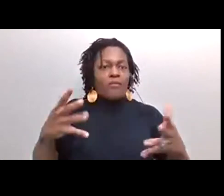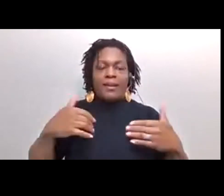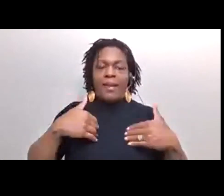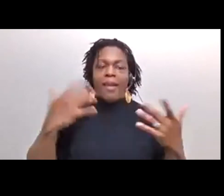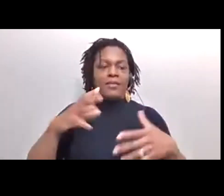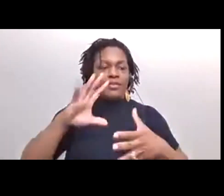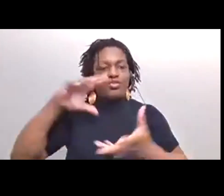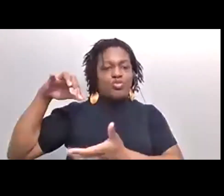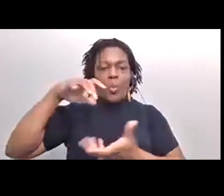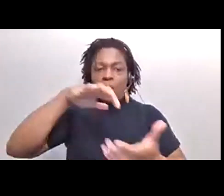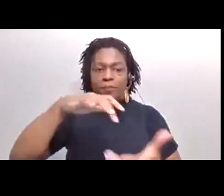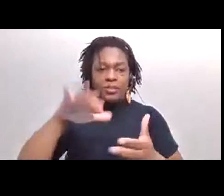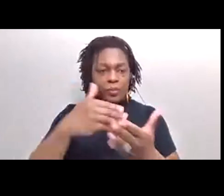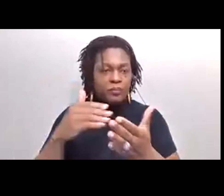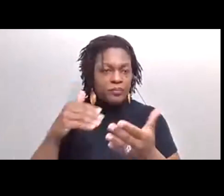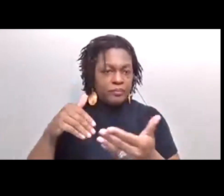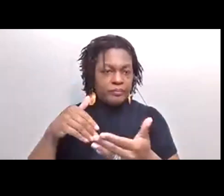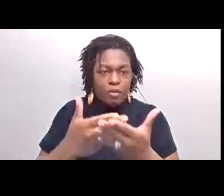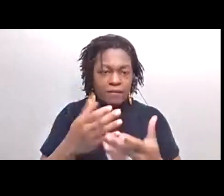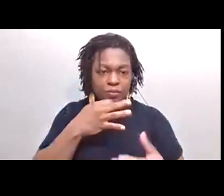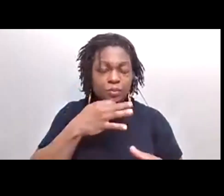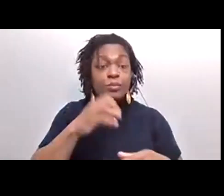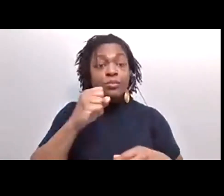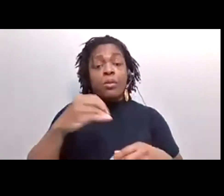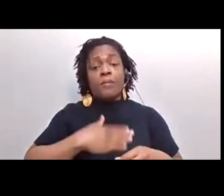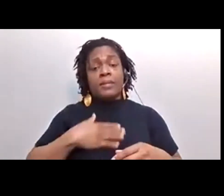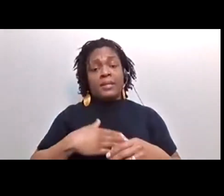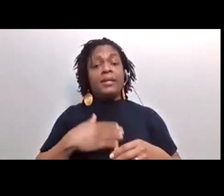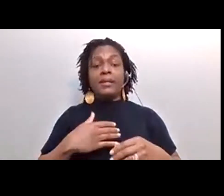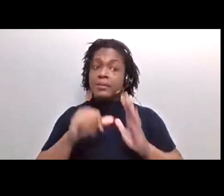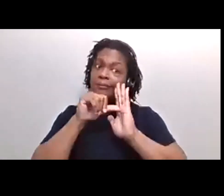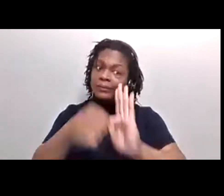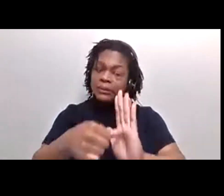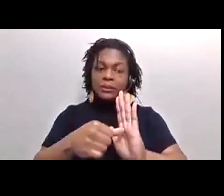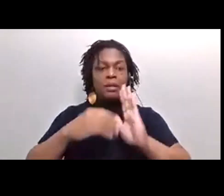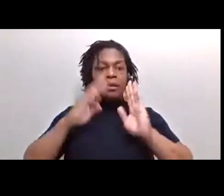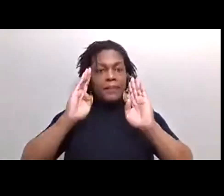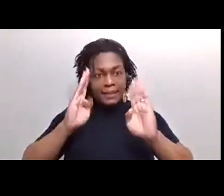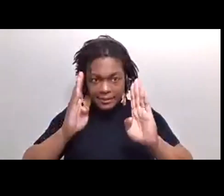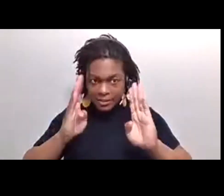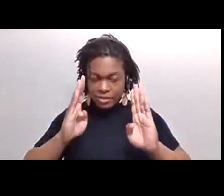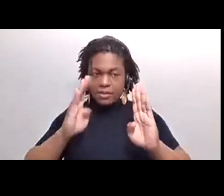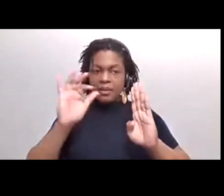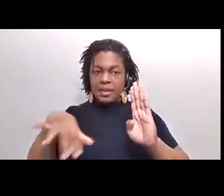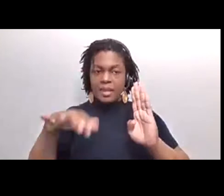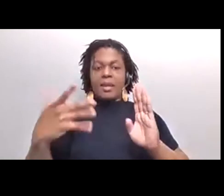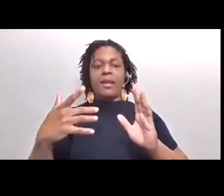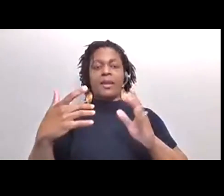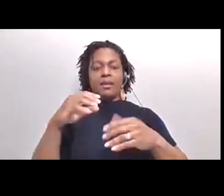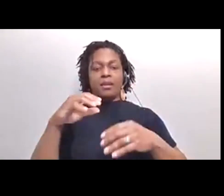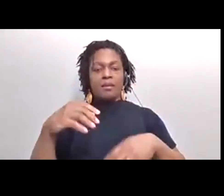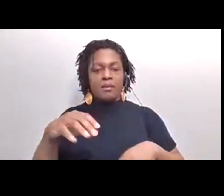how important it is to pay attention to your local officials and contact your local office of emergency preparedness if you need